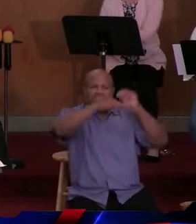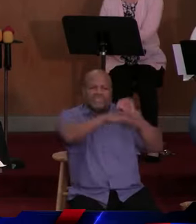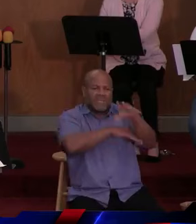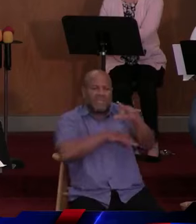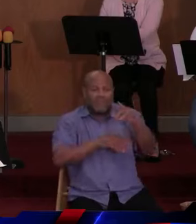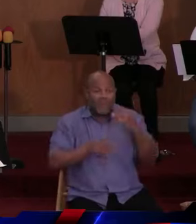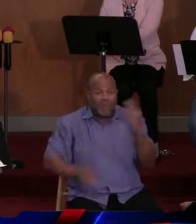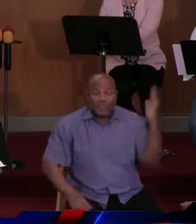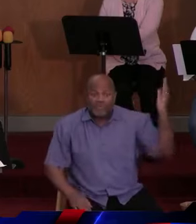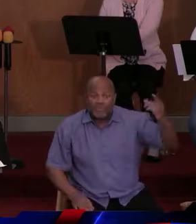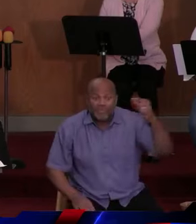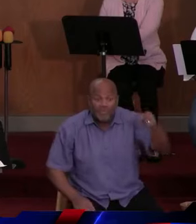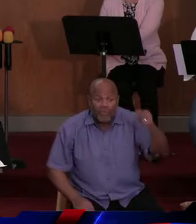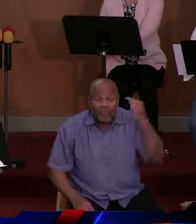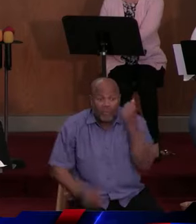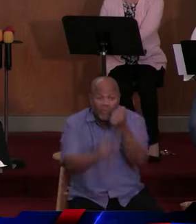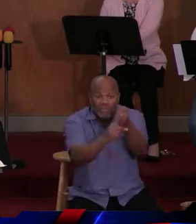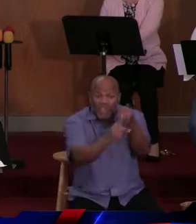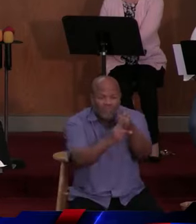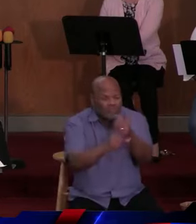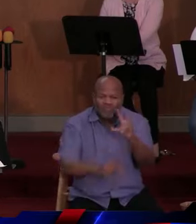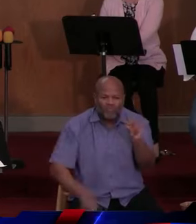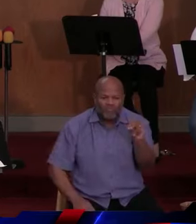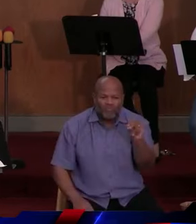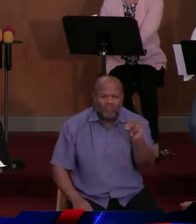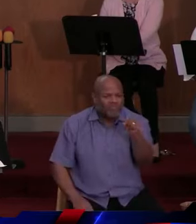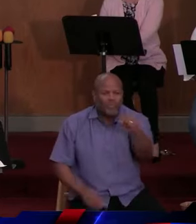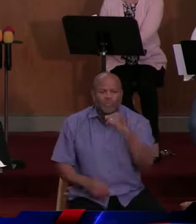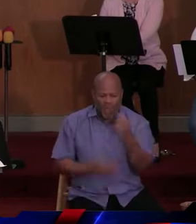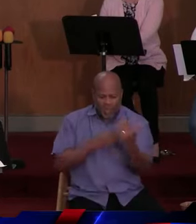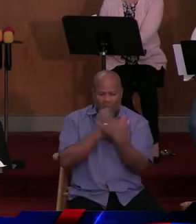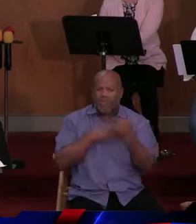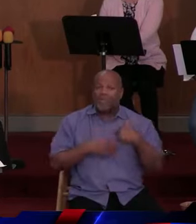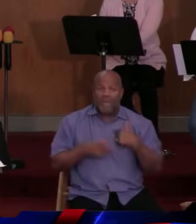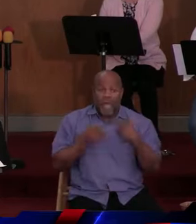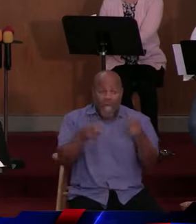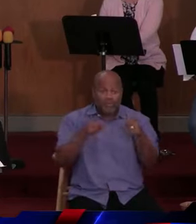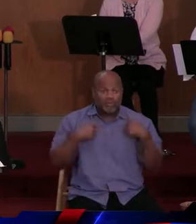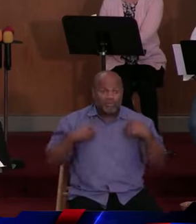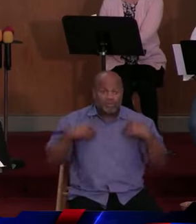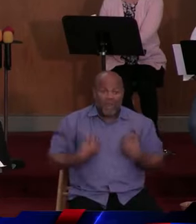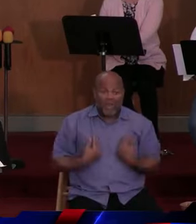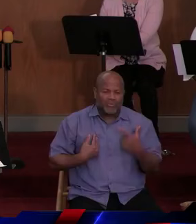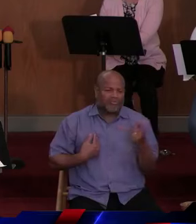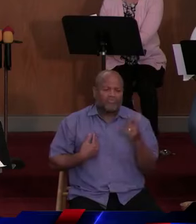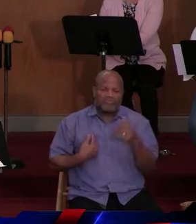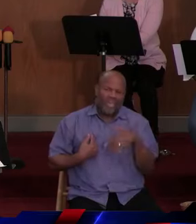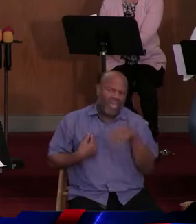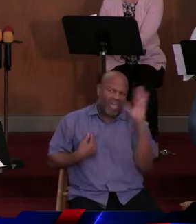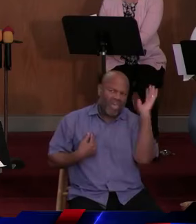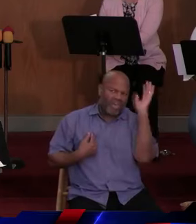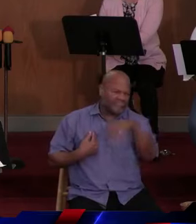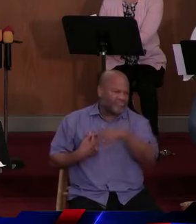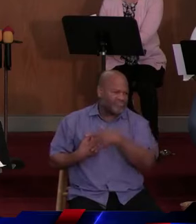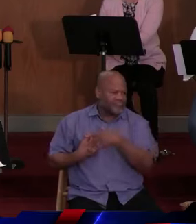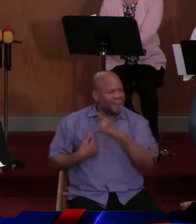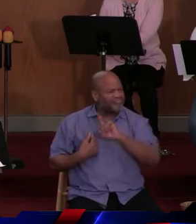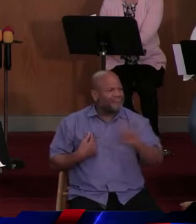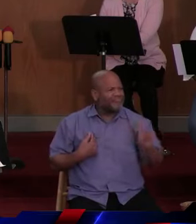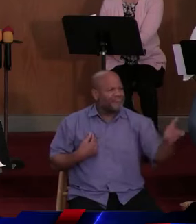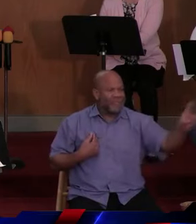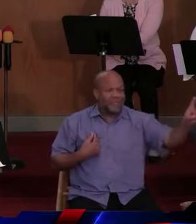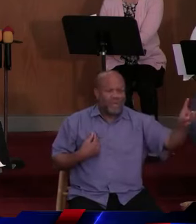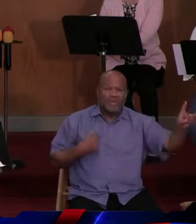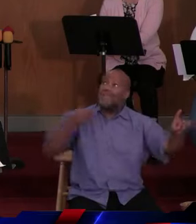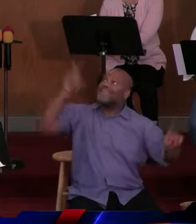I don't preach to you for you because you didn't call me. And when you get tired of me, you'll dismiss me. But the one who called